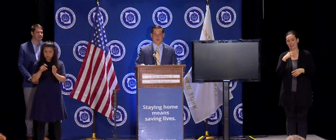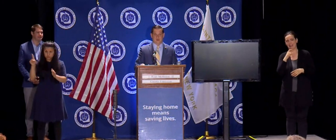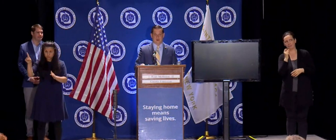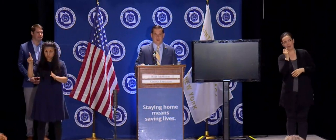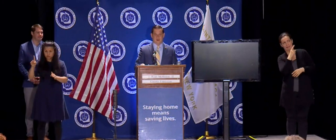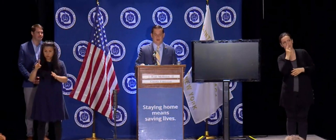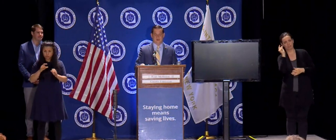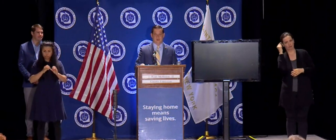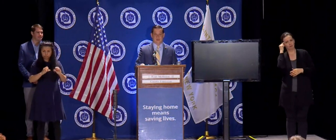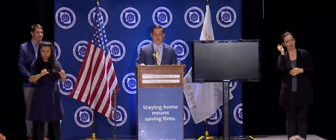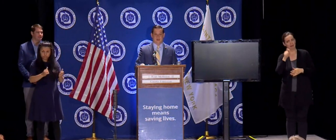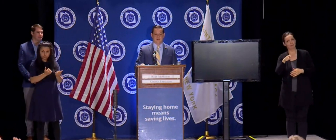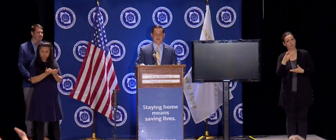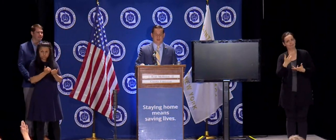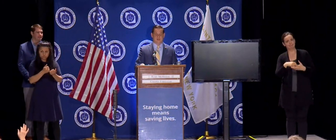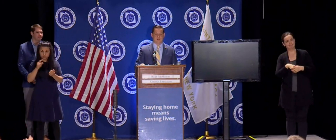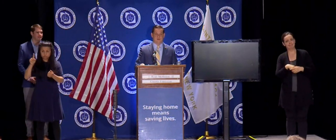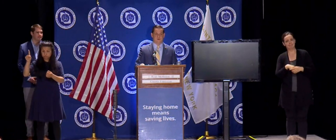week.